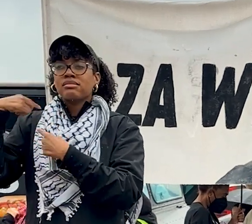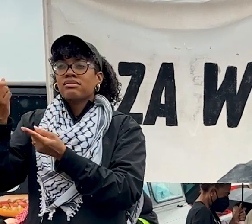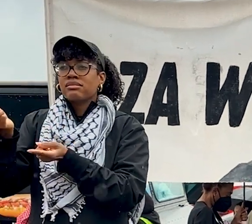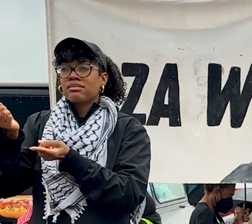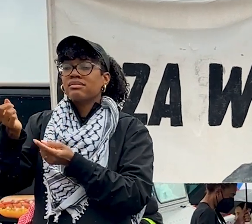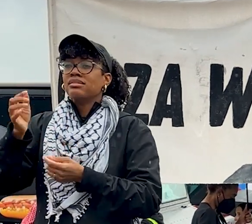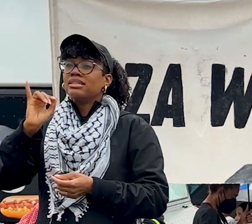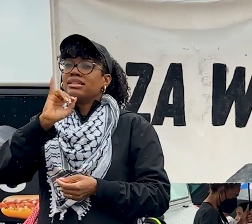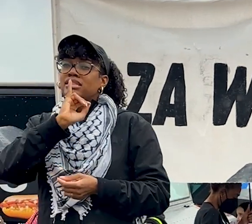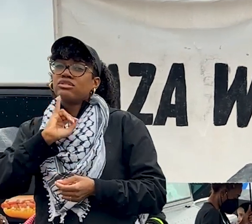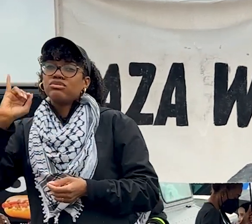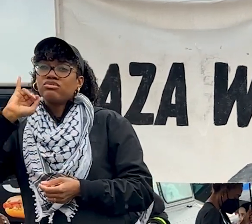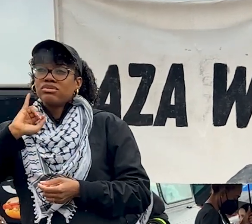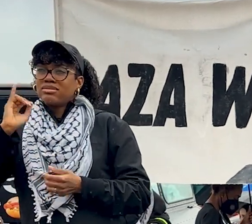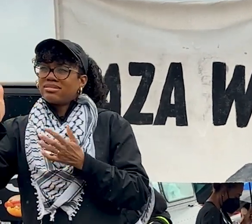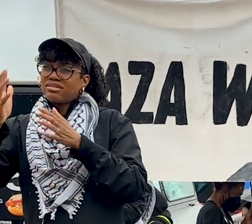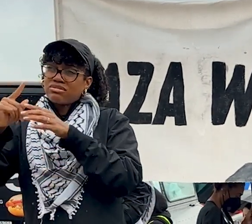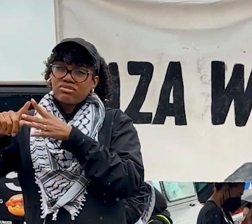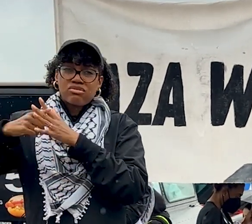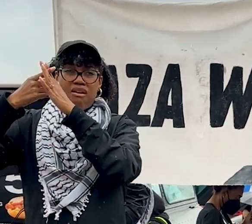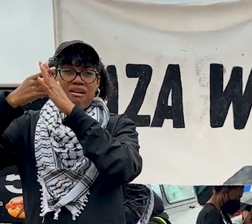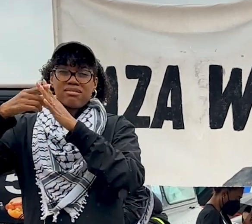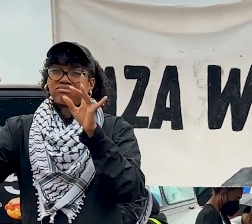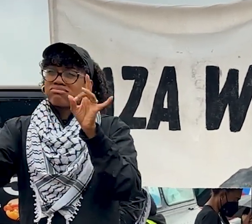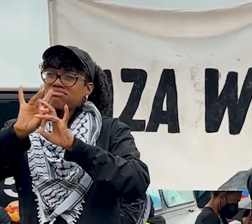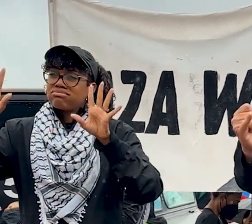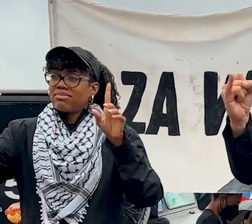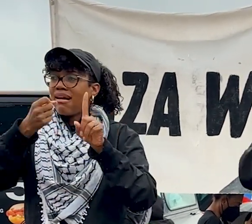Israel launched this brutal attack on Gaza.